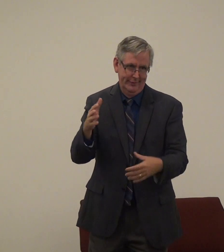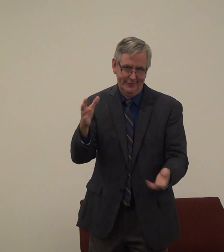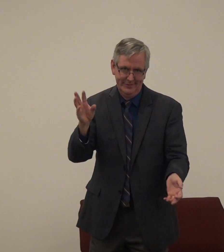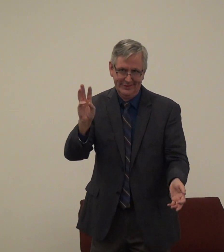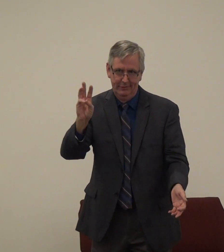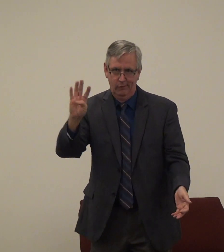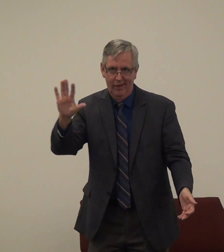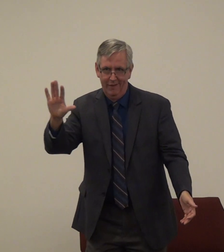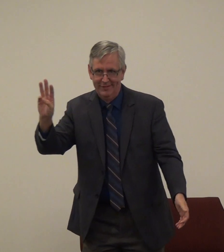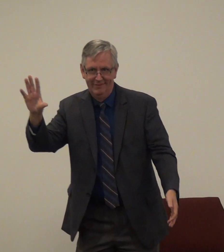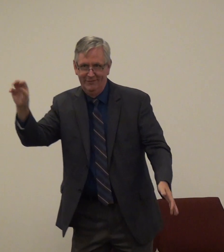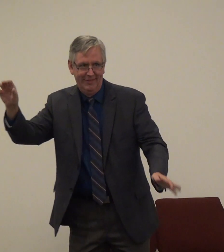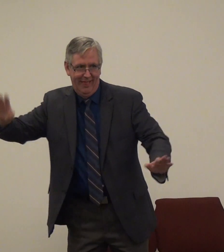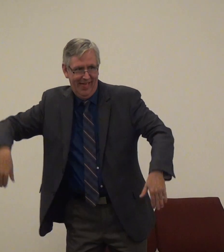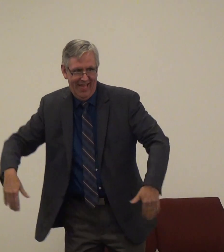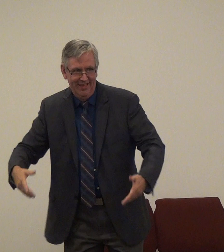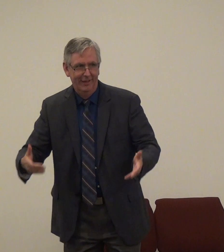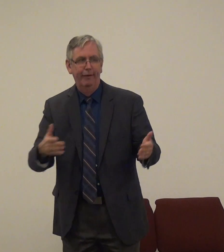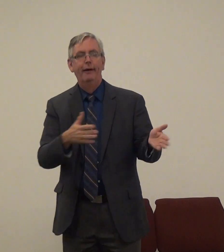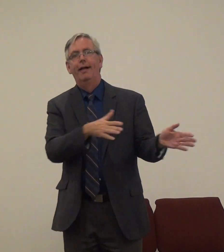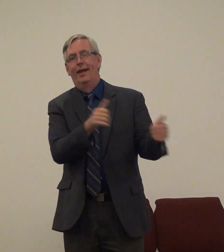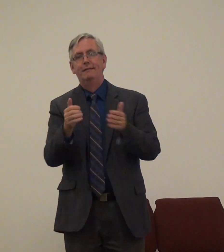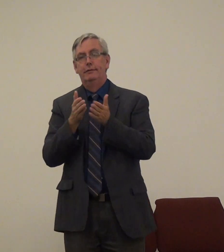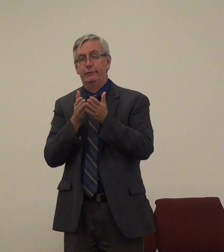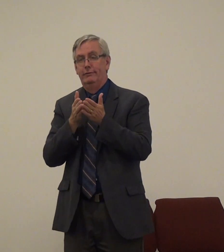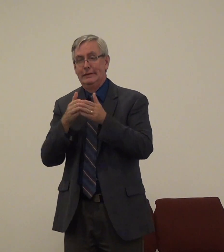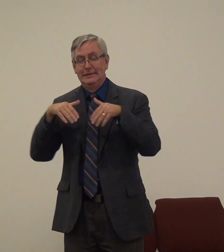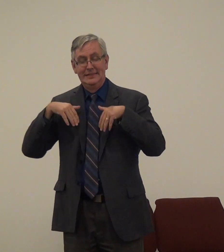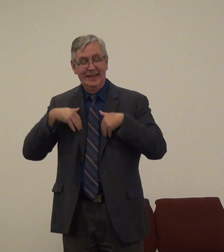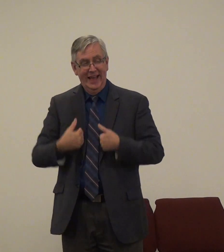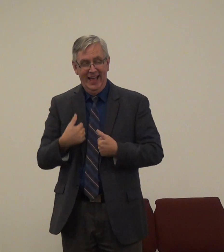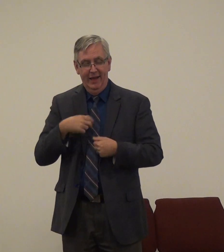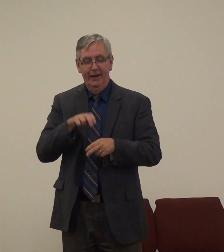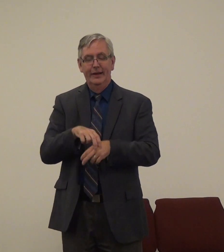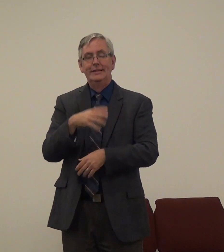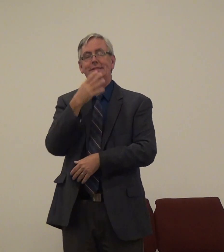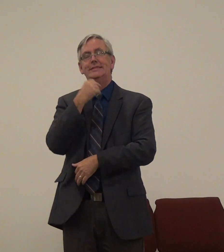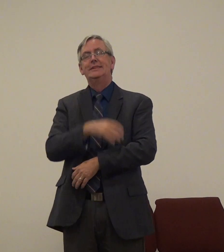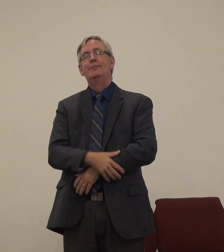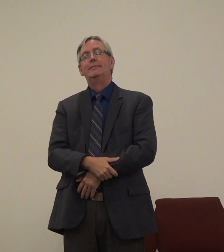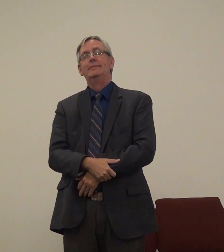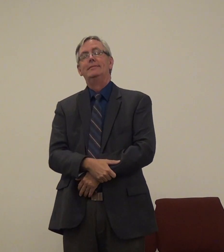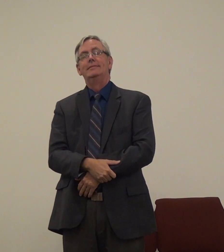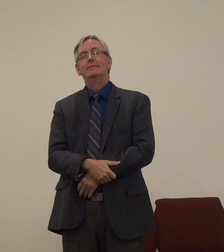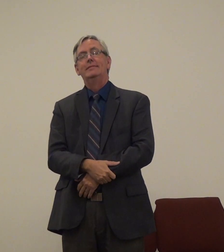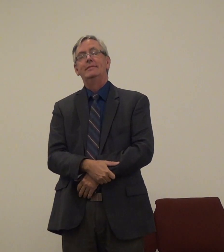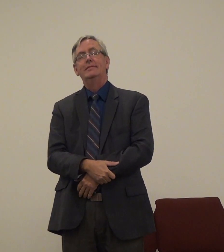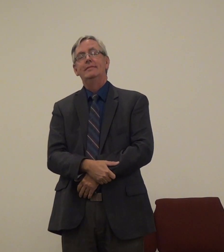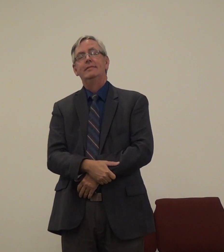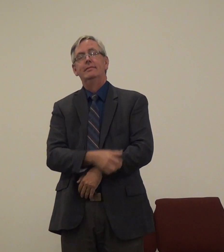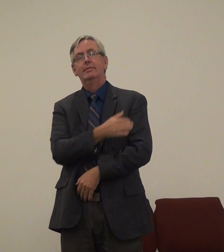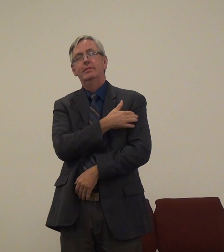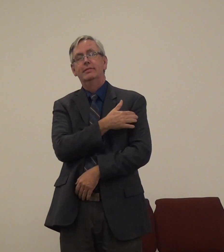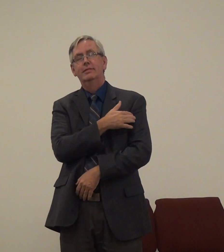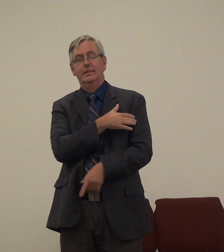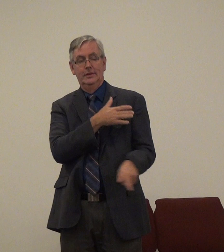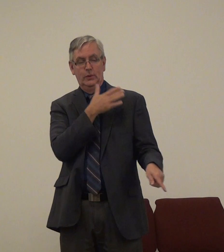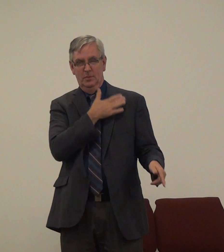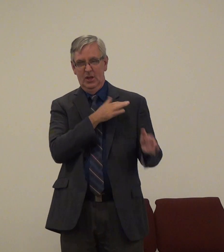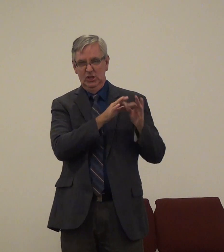everywhere. And we left an hour late, about 6:50, and I was tired, I fell asleep on the